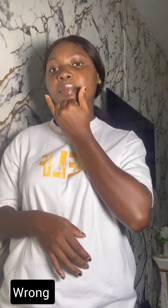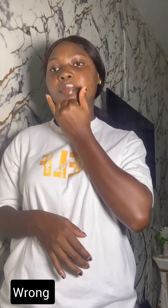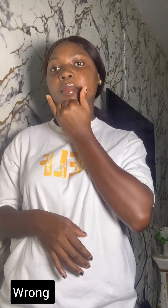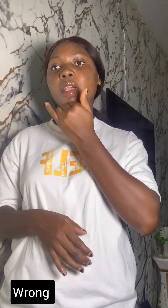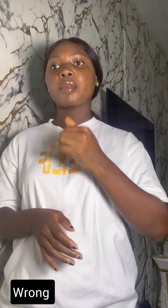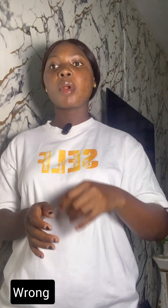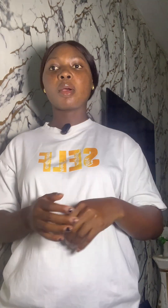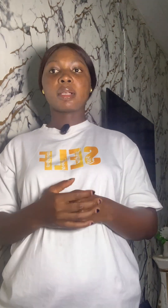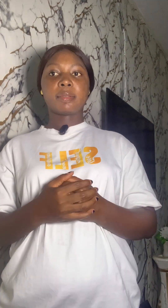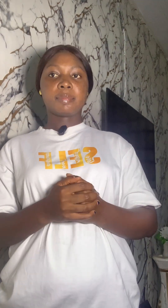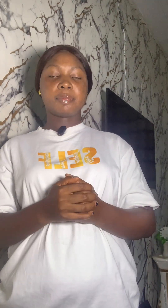wrong.